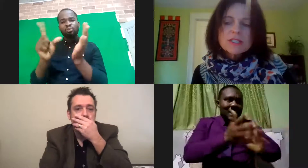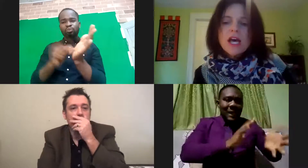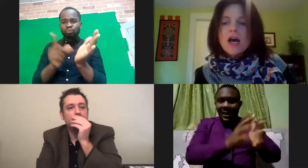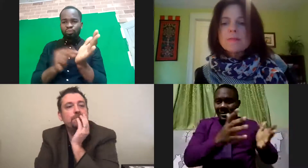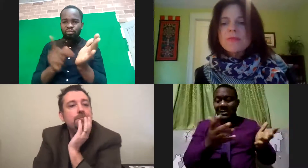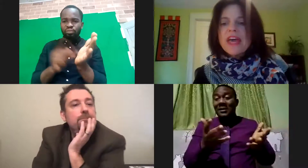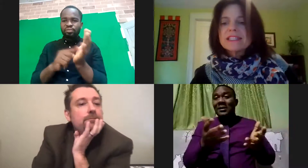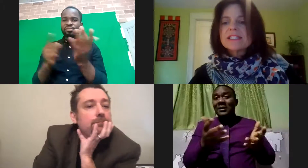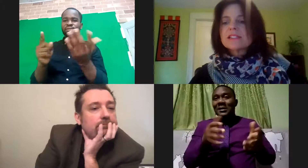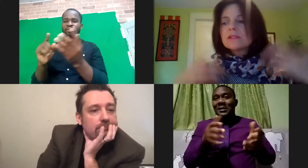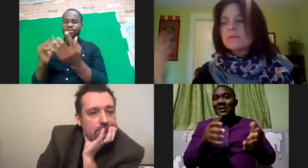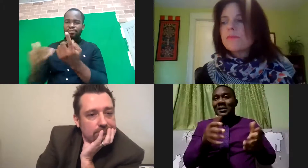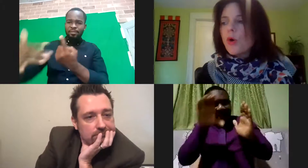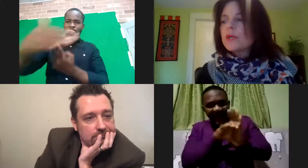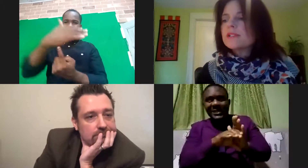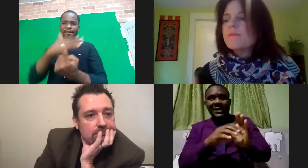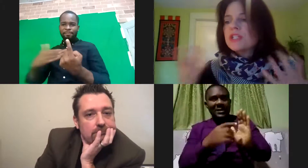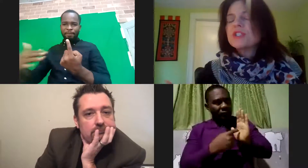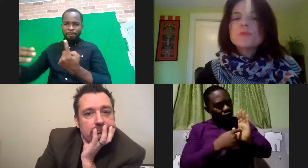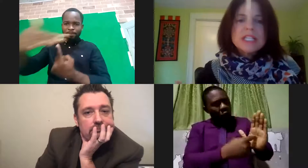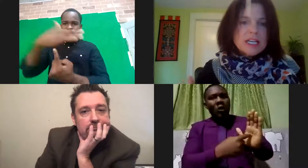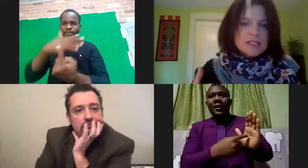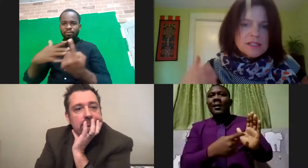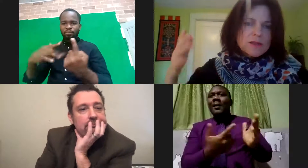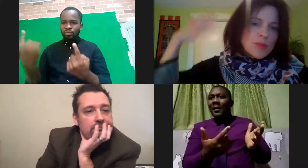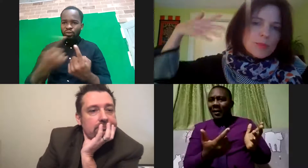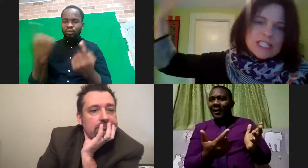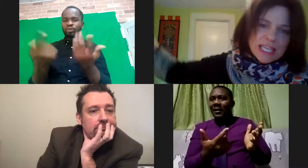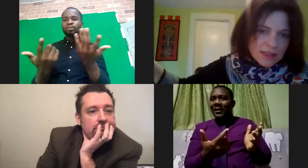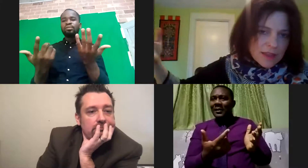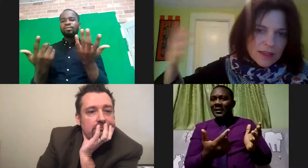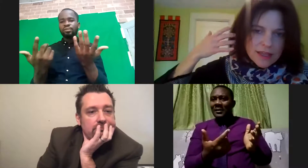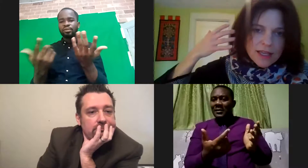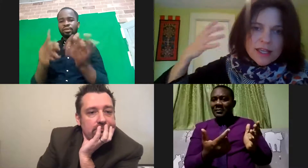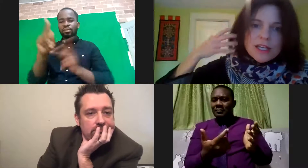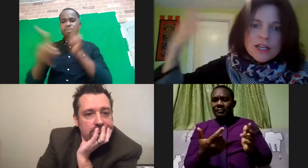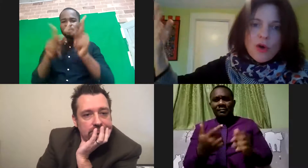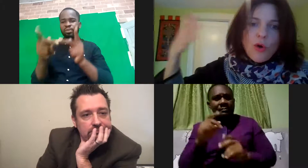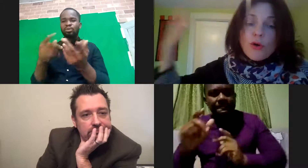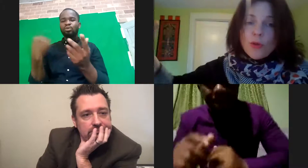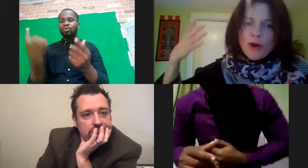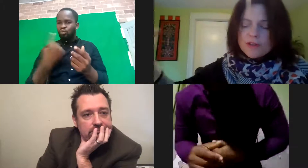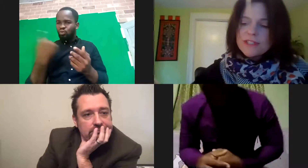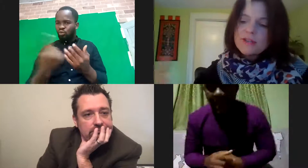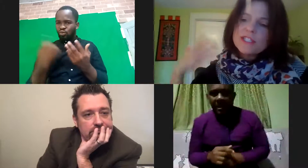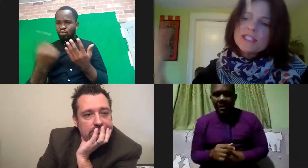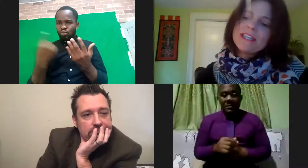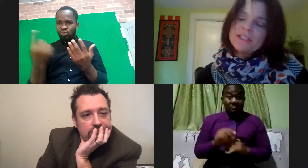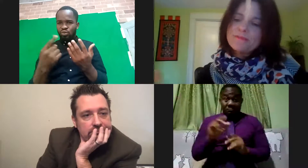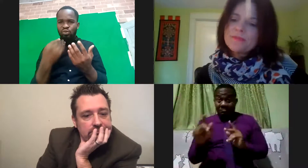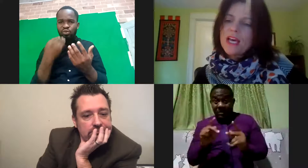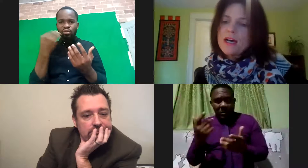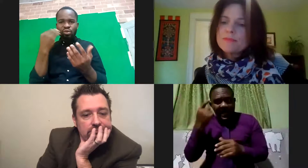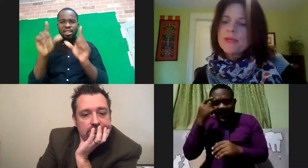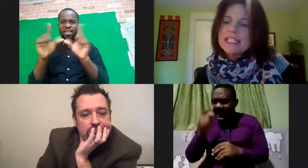environment. That's always mentioned because people take the oral part of language as a